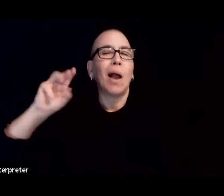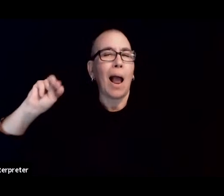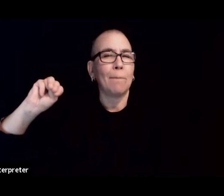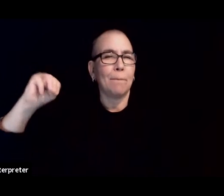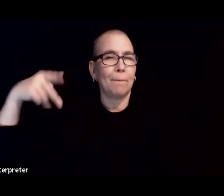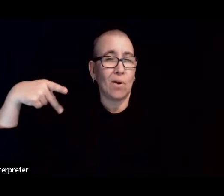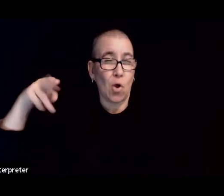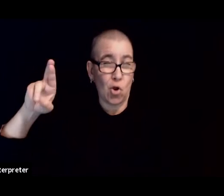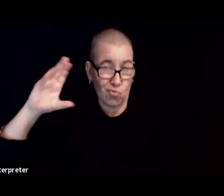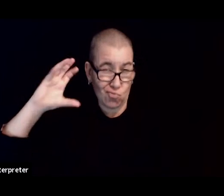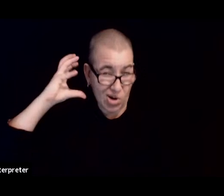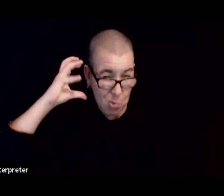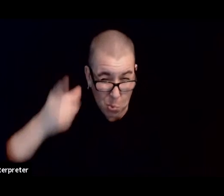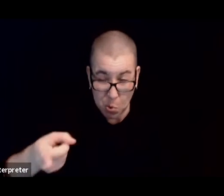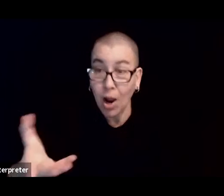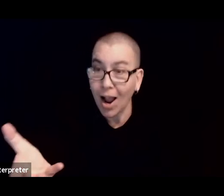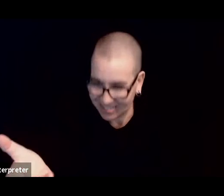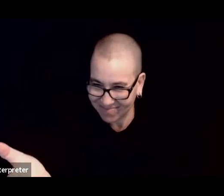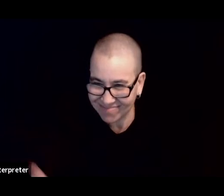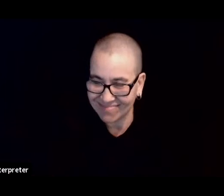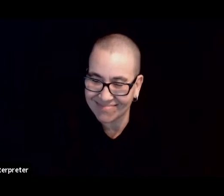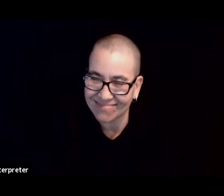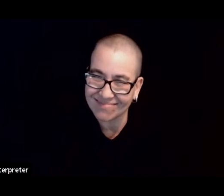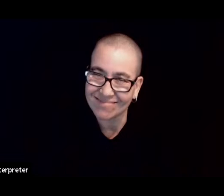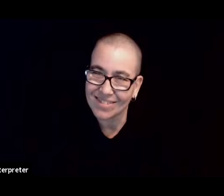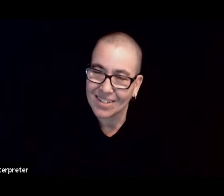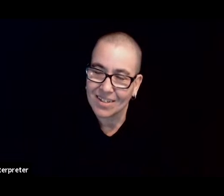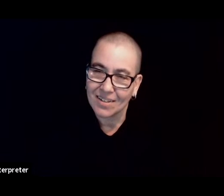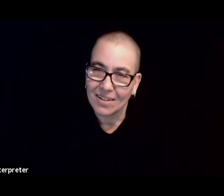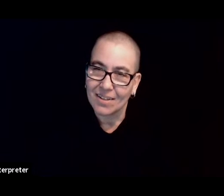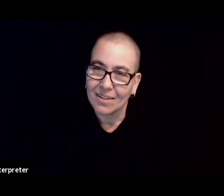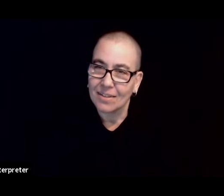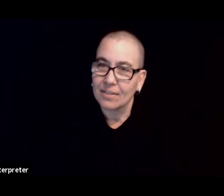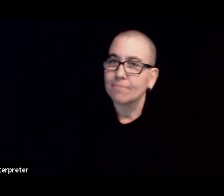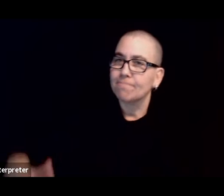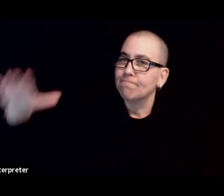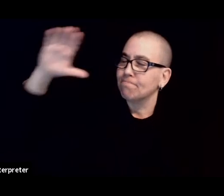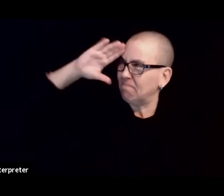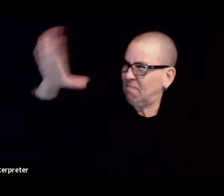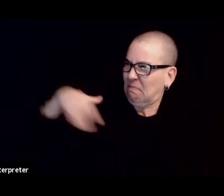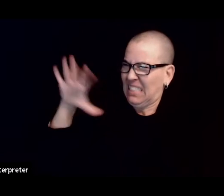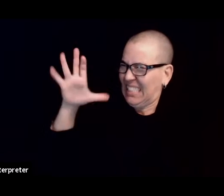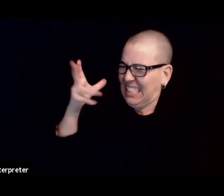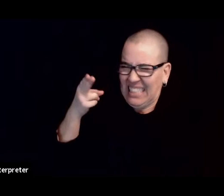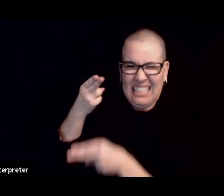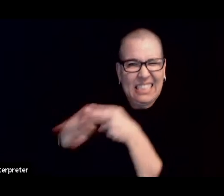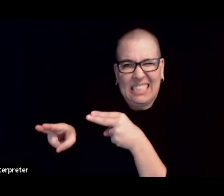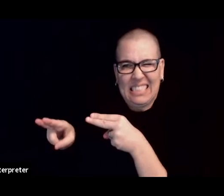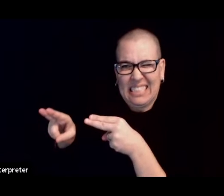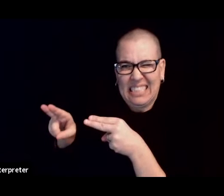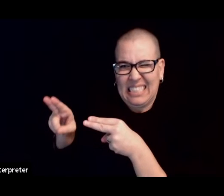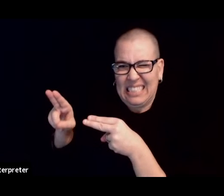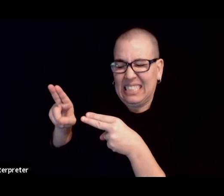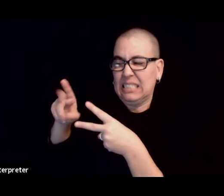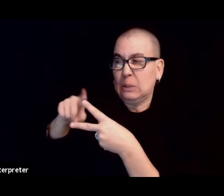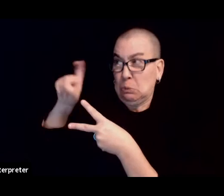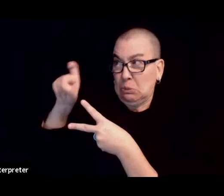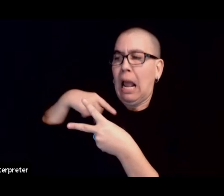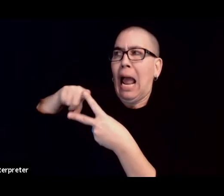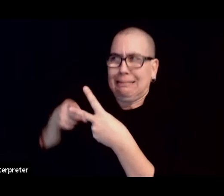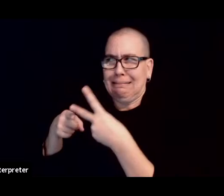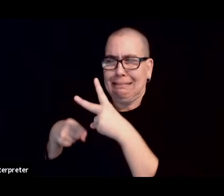Chris, one quick clarifying question, and then I have a follow-up. Is the practical impact of not getting as